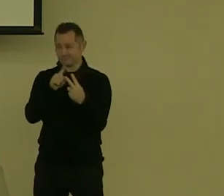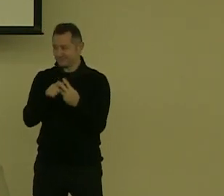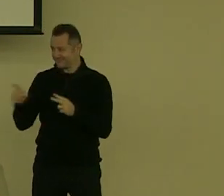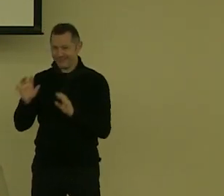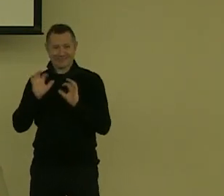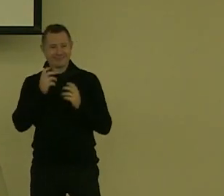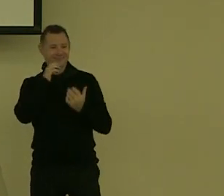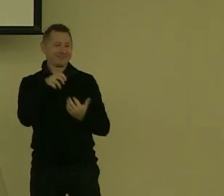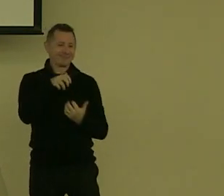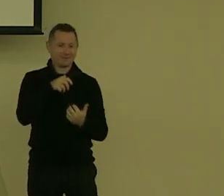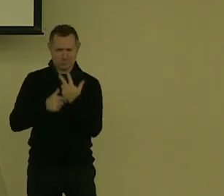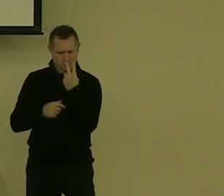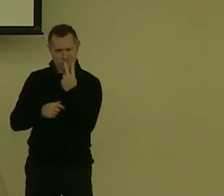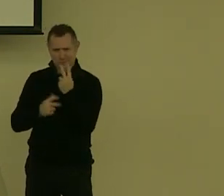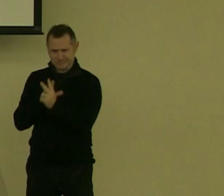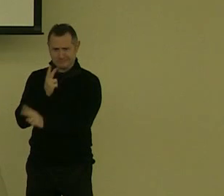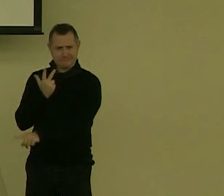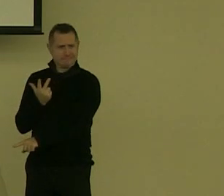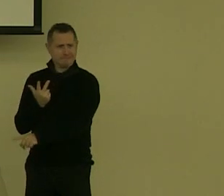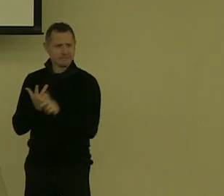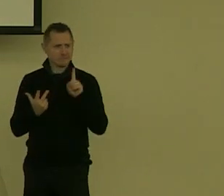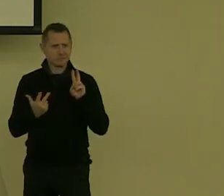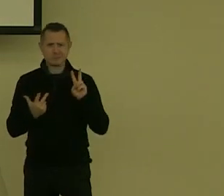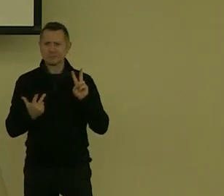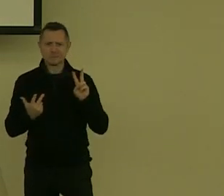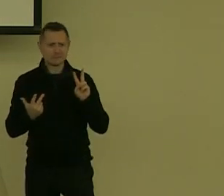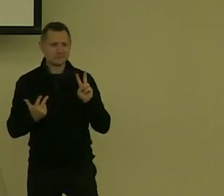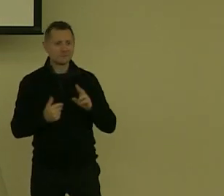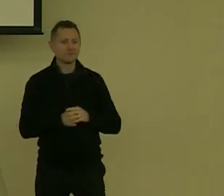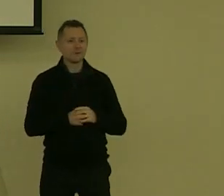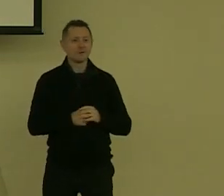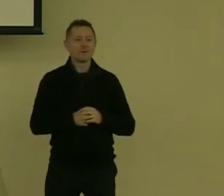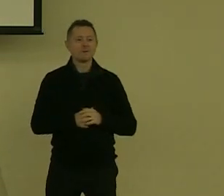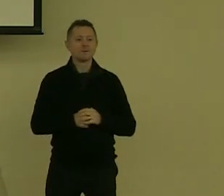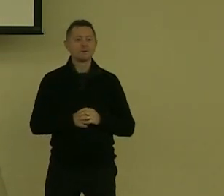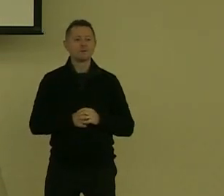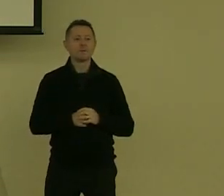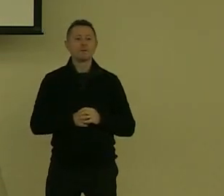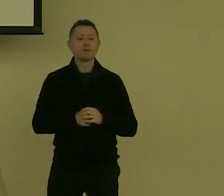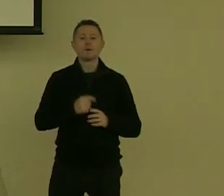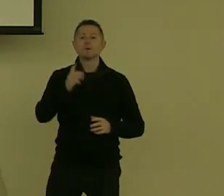to actually nominees for Best Online Comic Studies Scholarship,